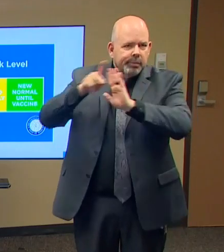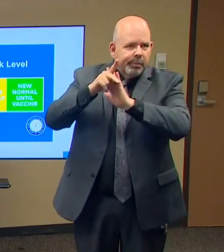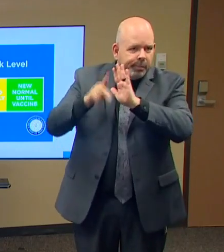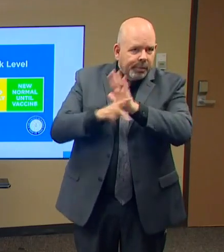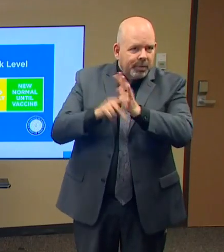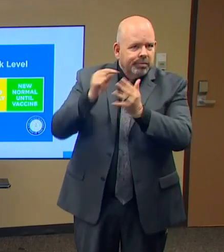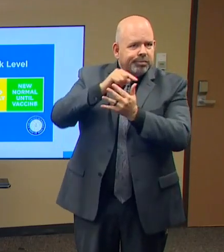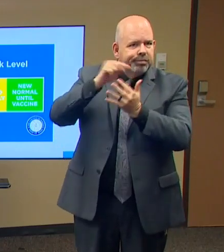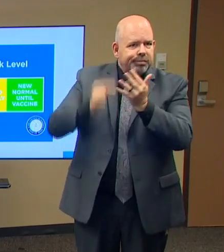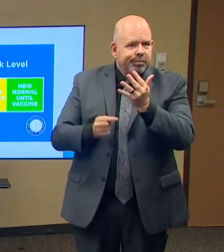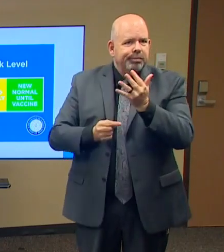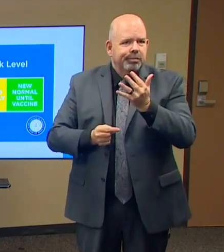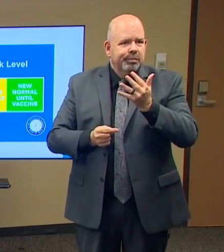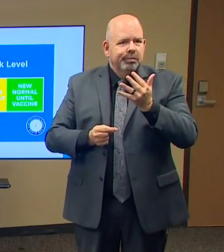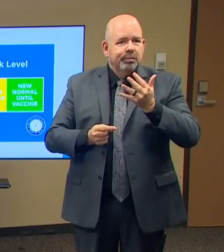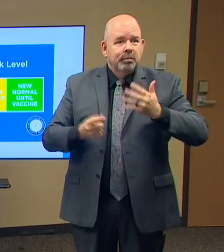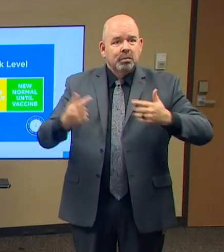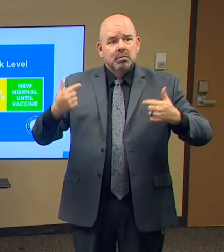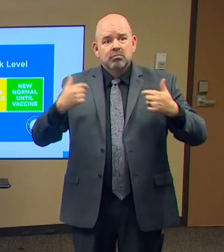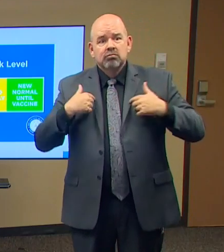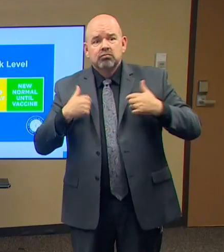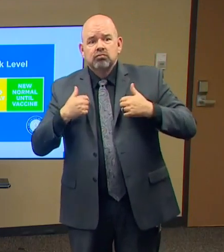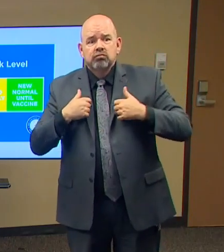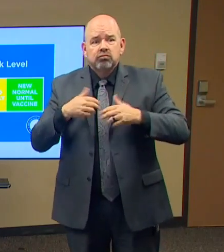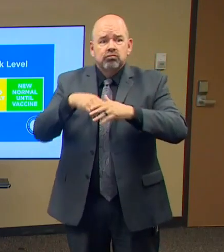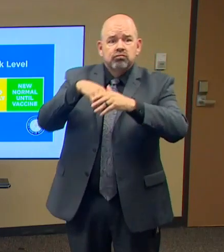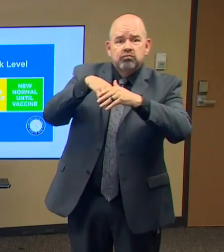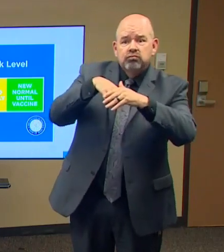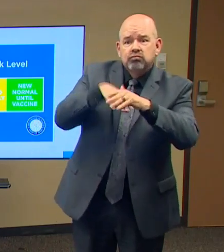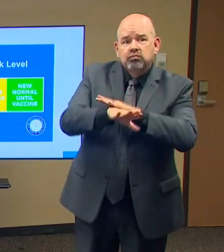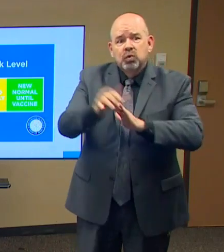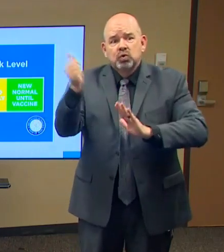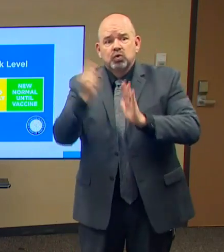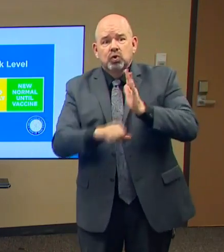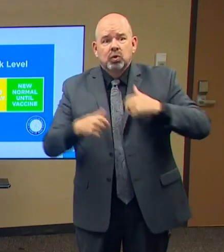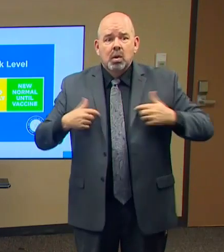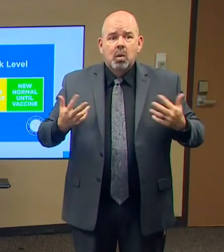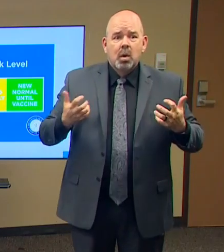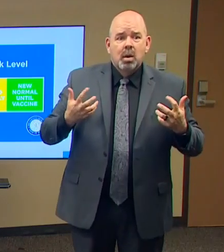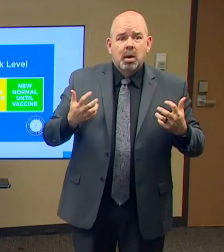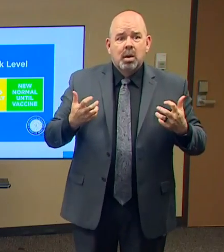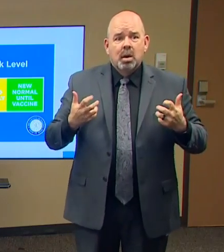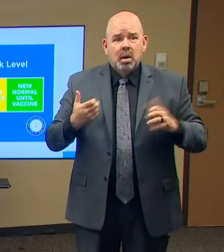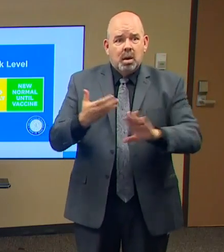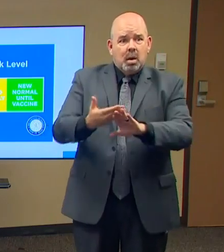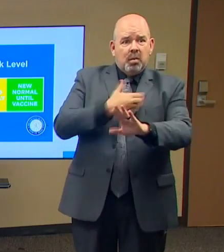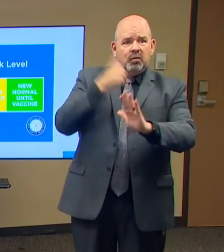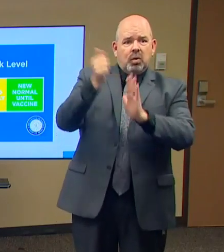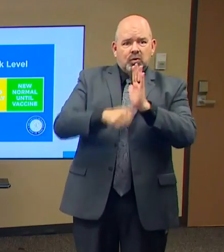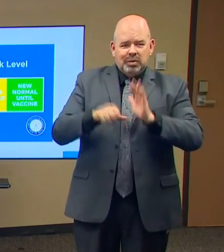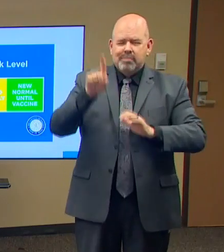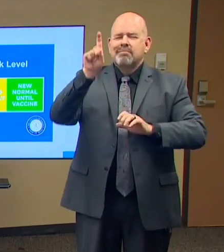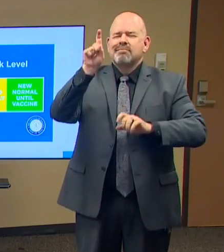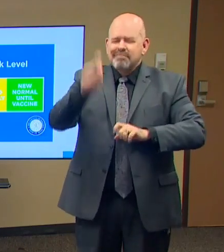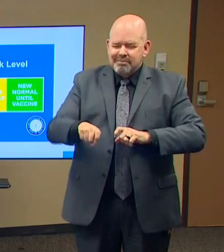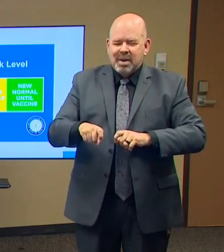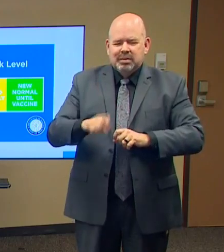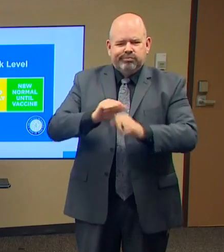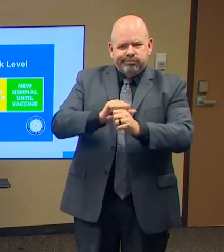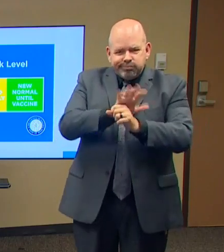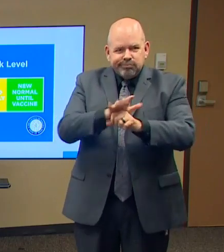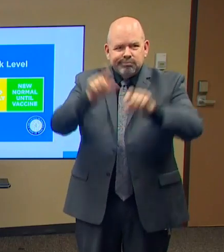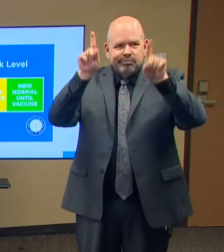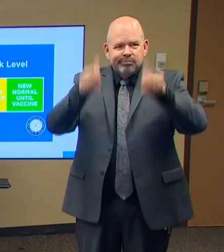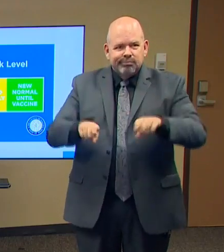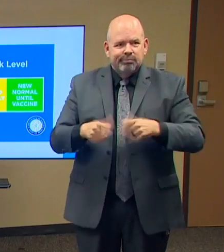elective surgeries and other surgeries have been going back to being performed, they've been doing testing